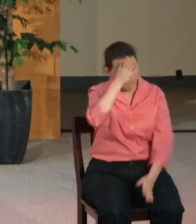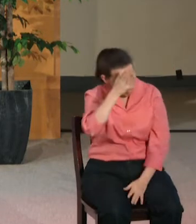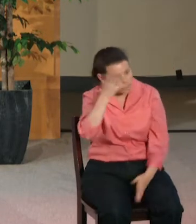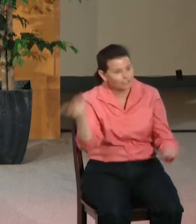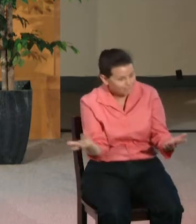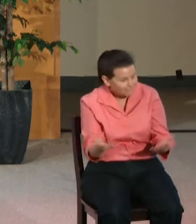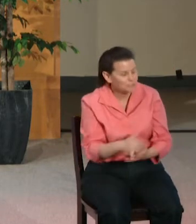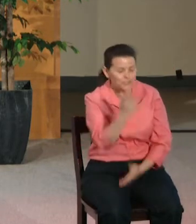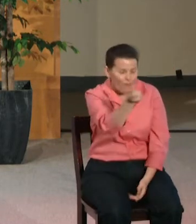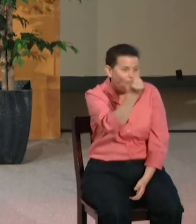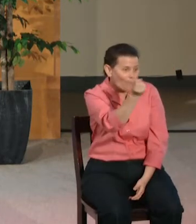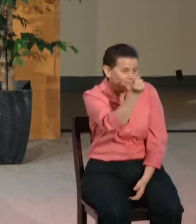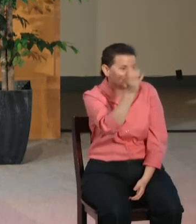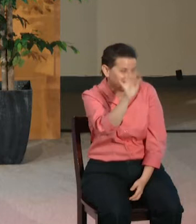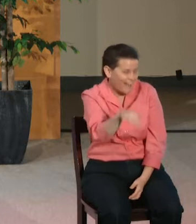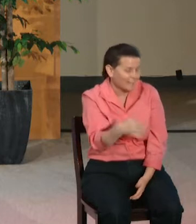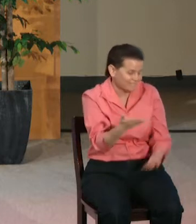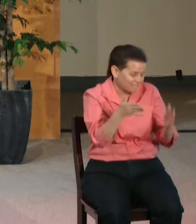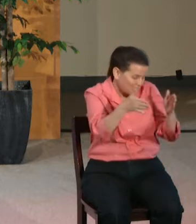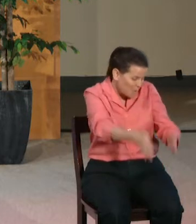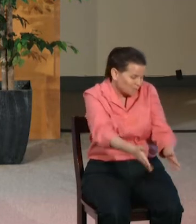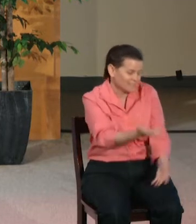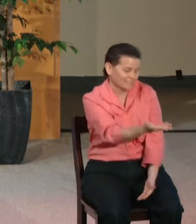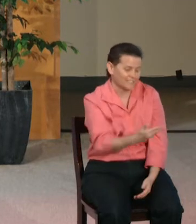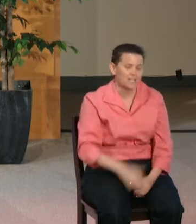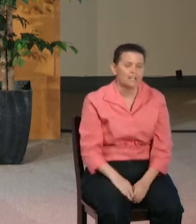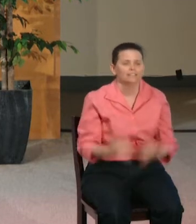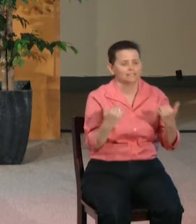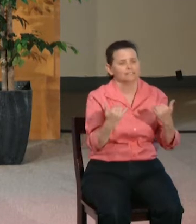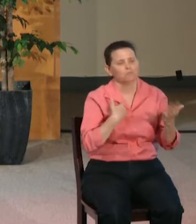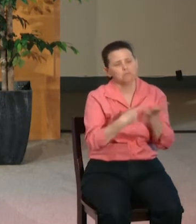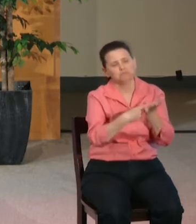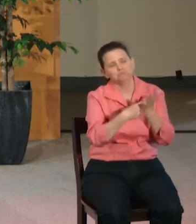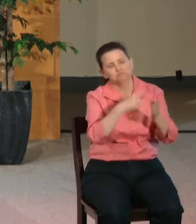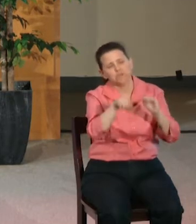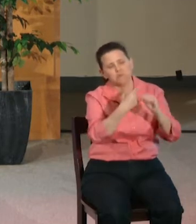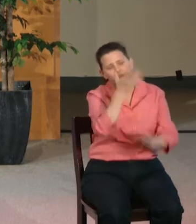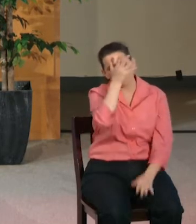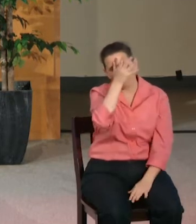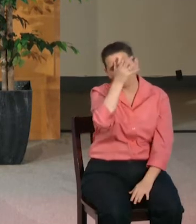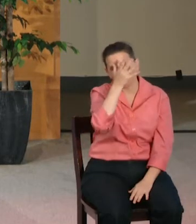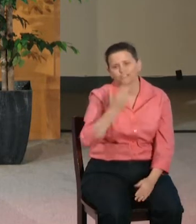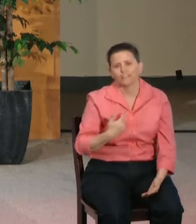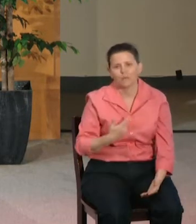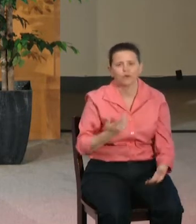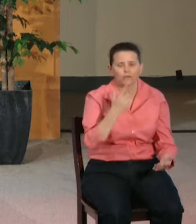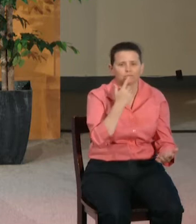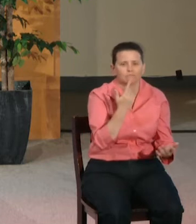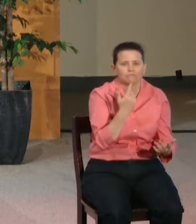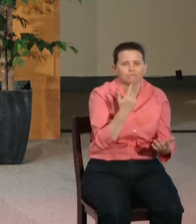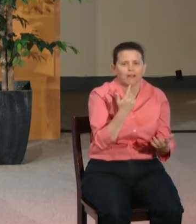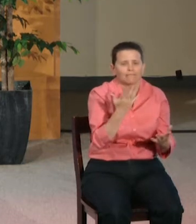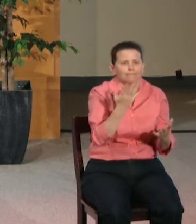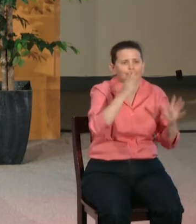there. It's their day. We're going to be talking about fathers today, and specifically, like, you know, the divine father